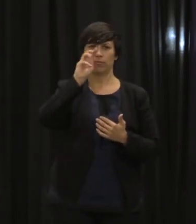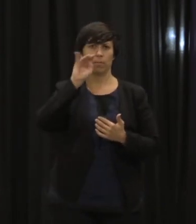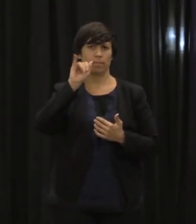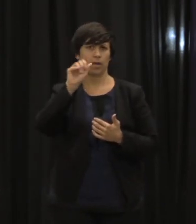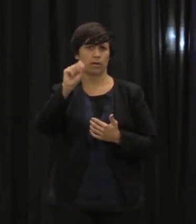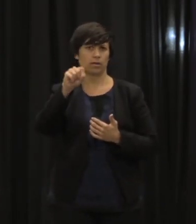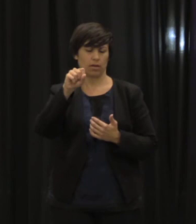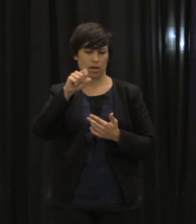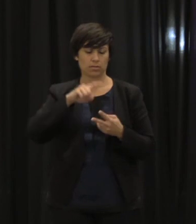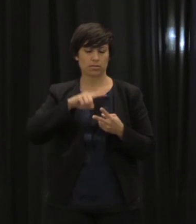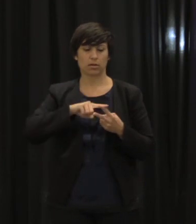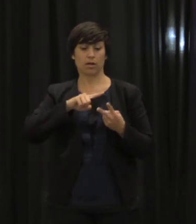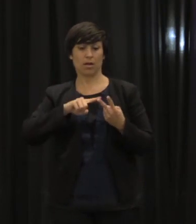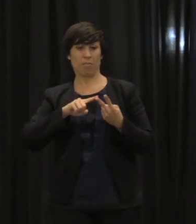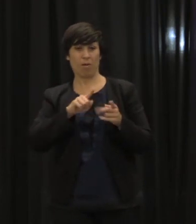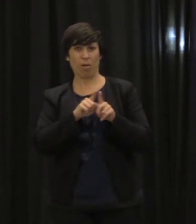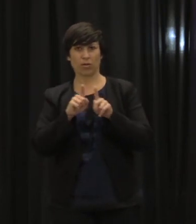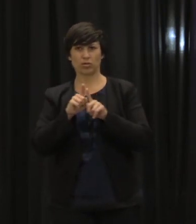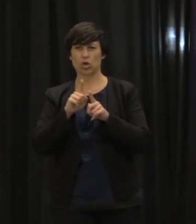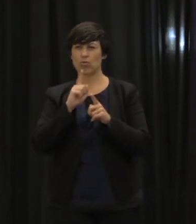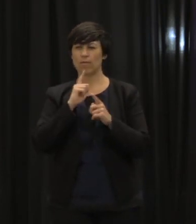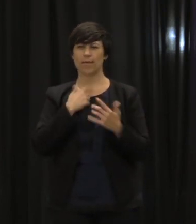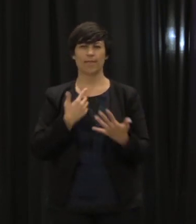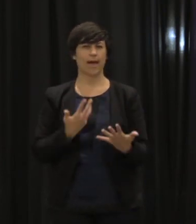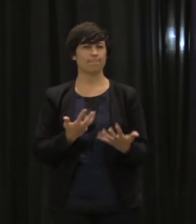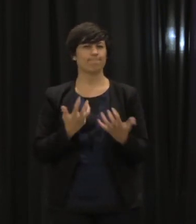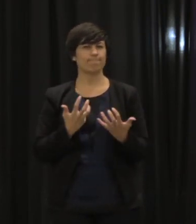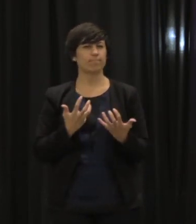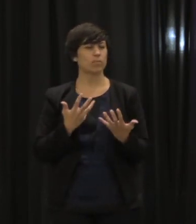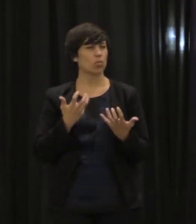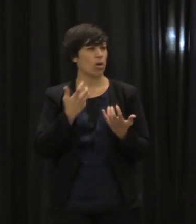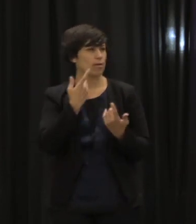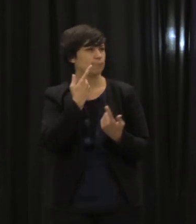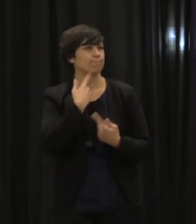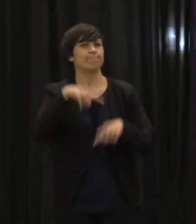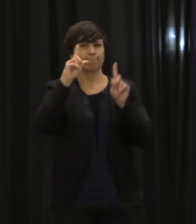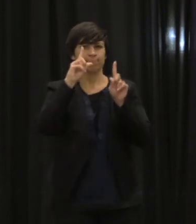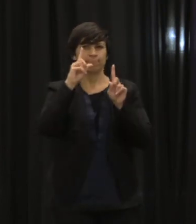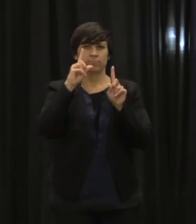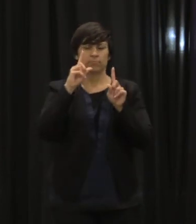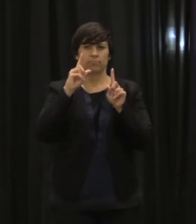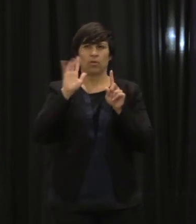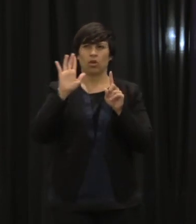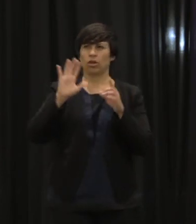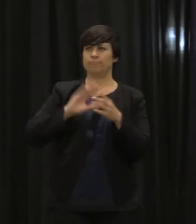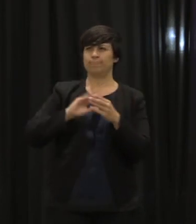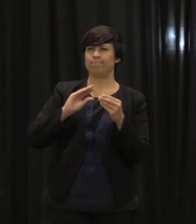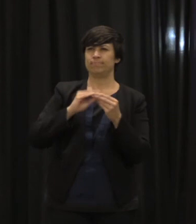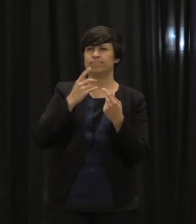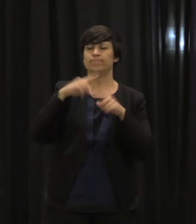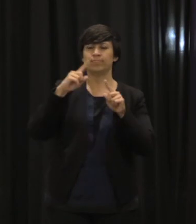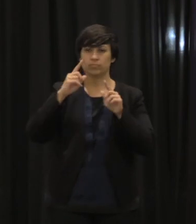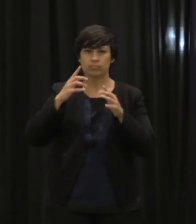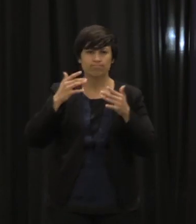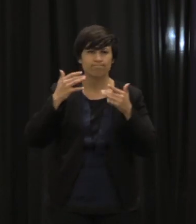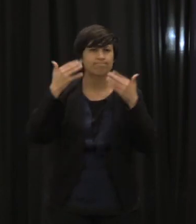deep wish to make it so, to make it true. Go learn.